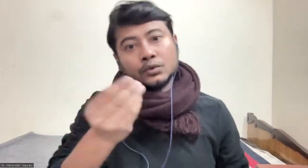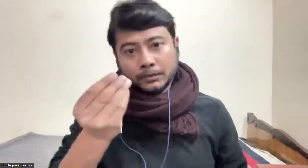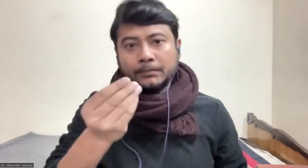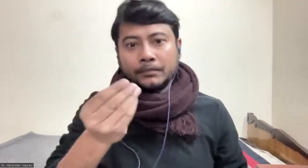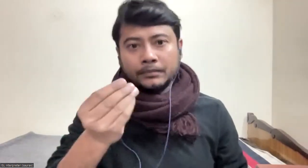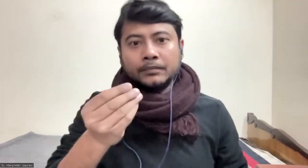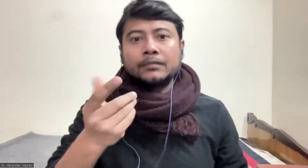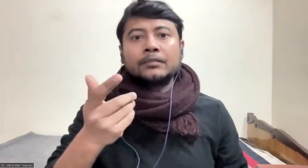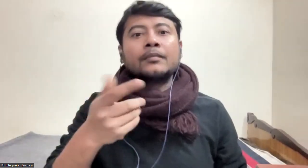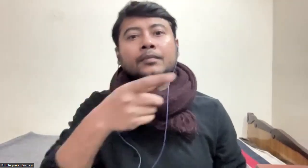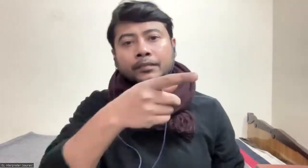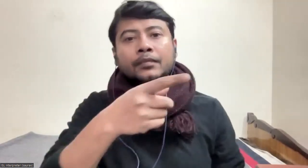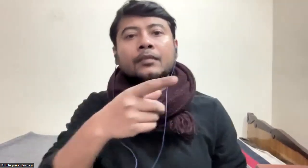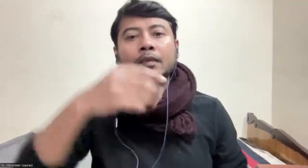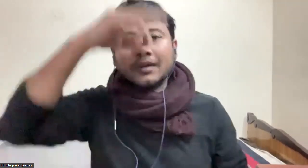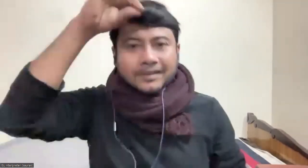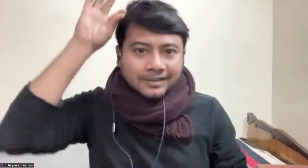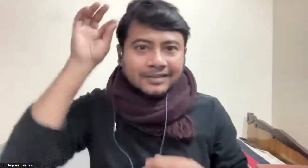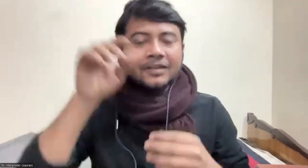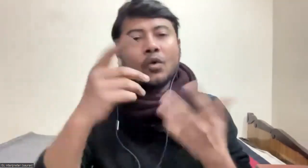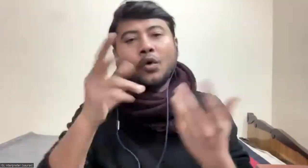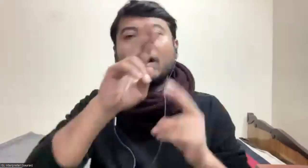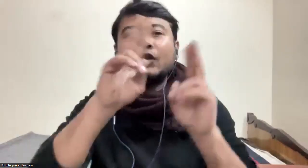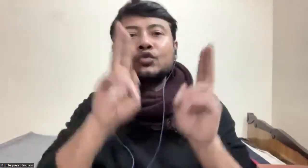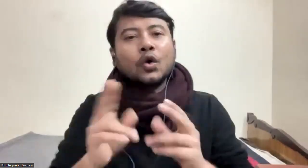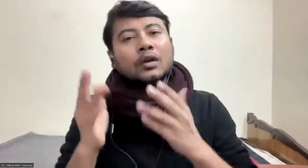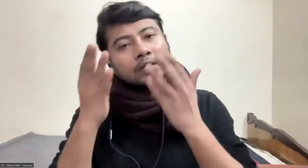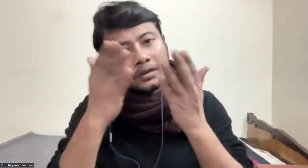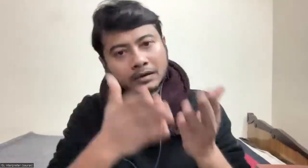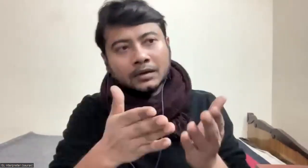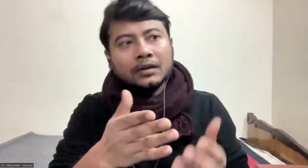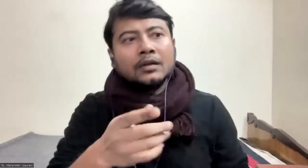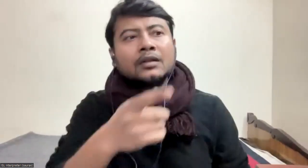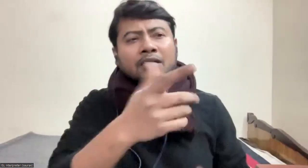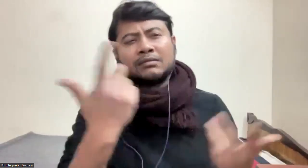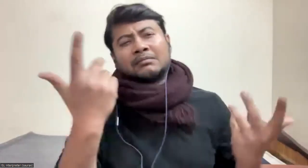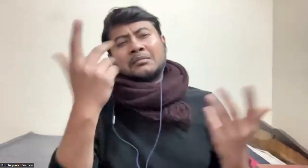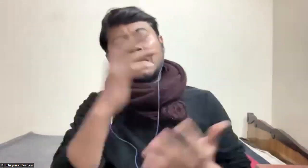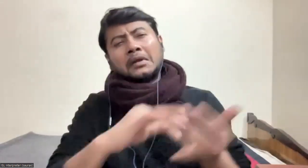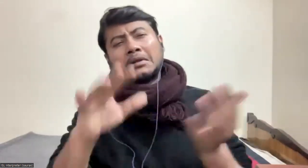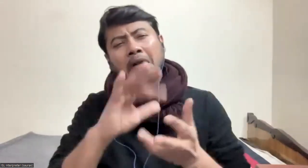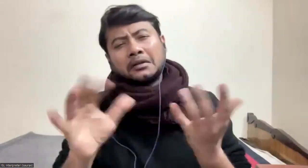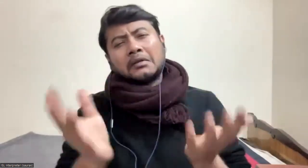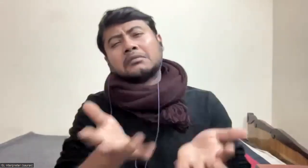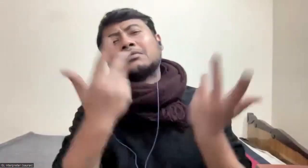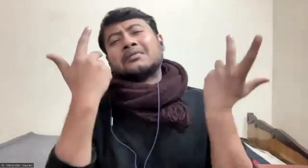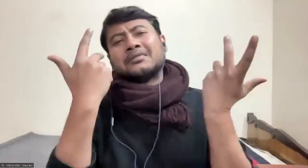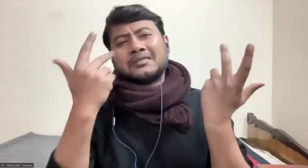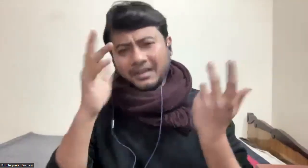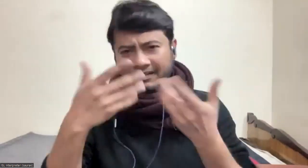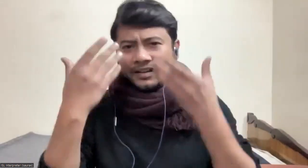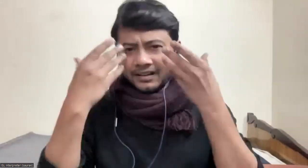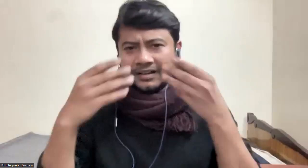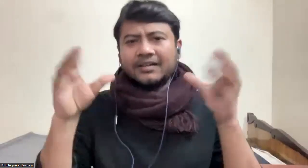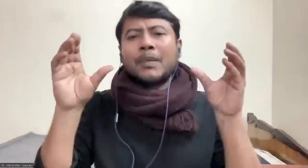this mantra? There are so many mantras, like Shiva's is there, Durga Ma mantra is there, or Ganesha mantra is there, and so many mantras